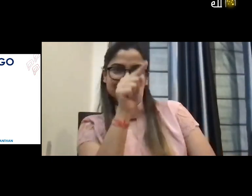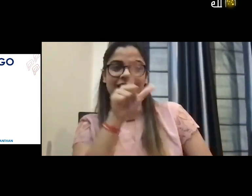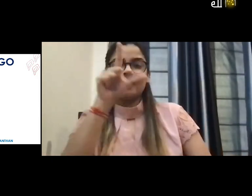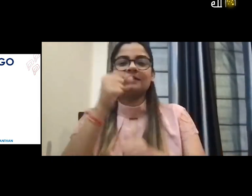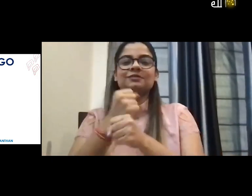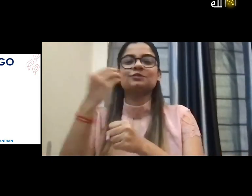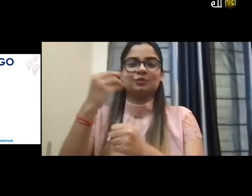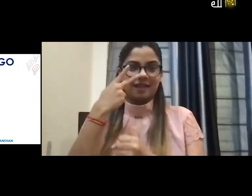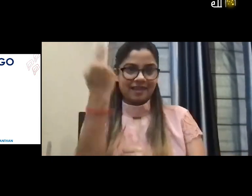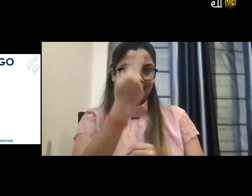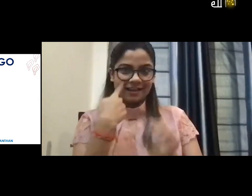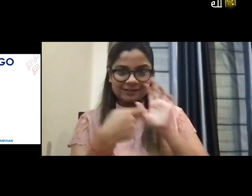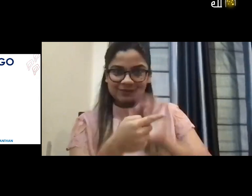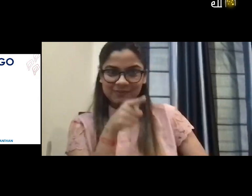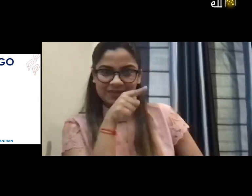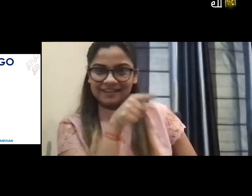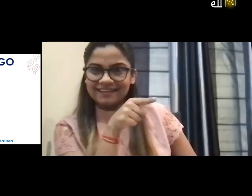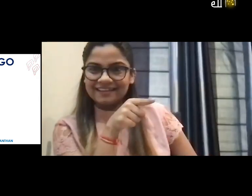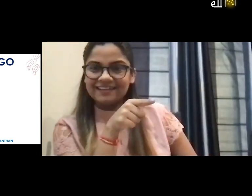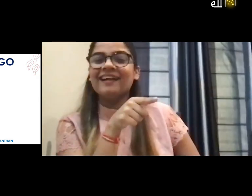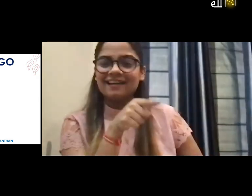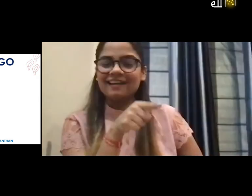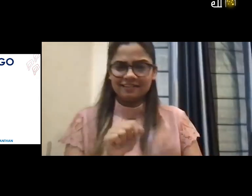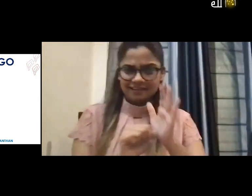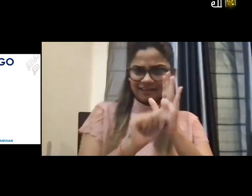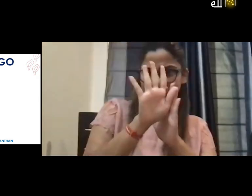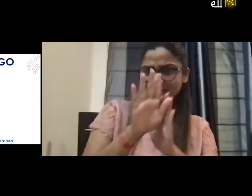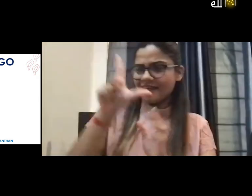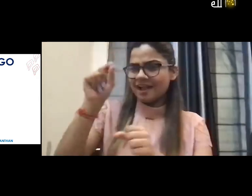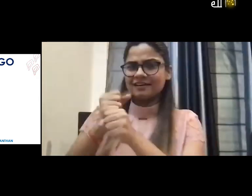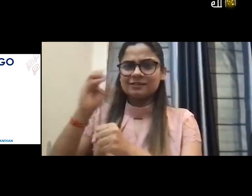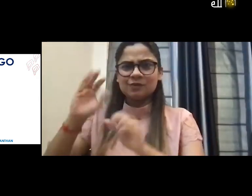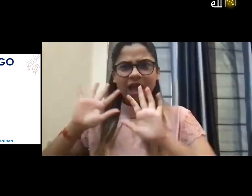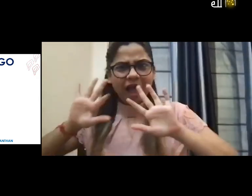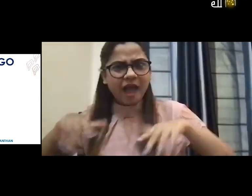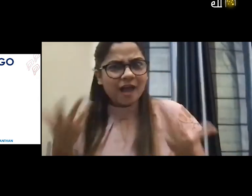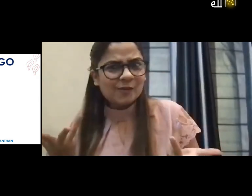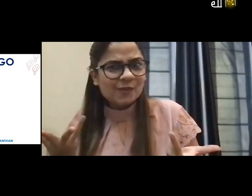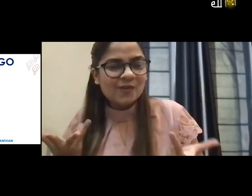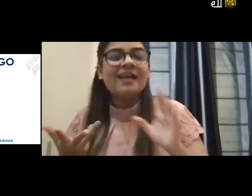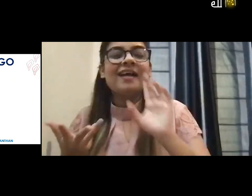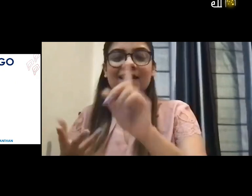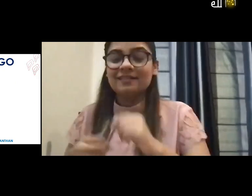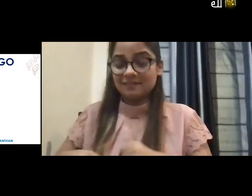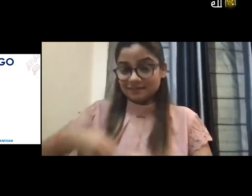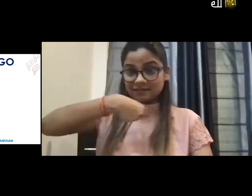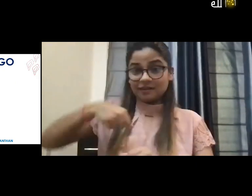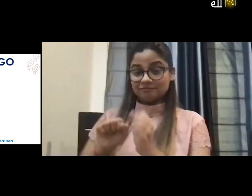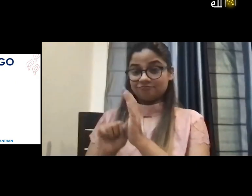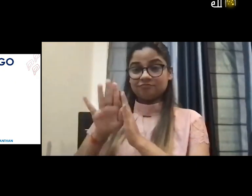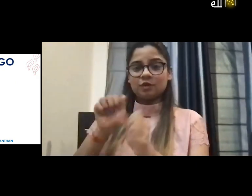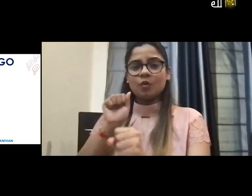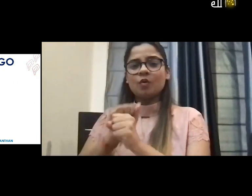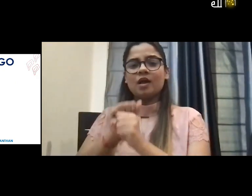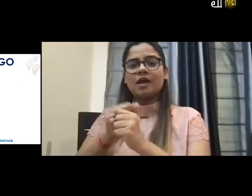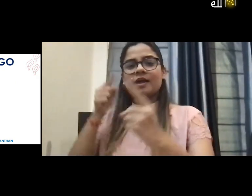selected. So we all chose this particular logo that you see on the screen, and this was the sign. But how is it linked?